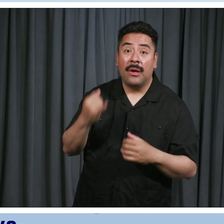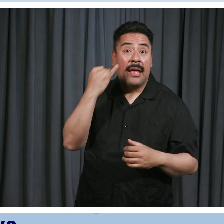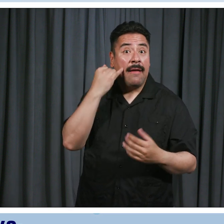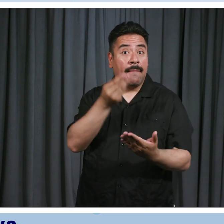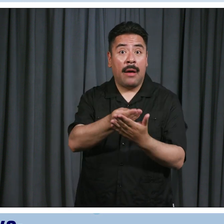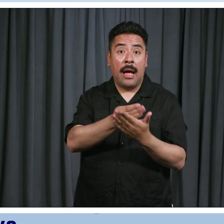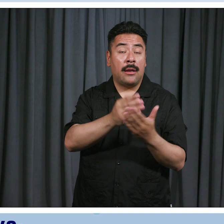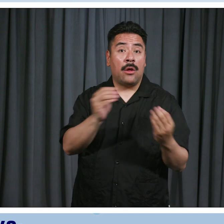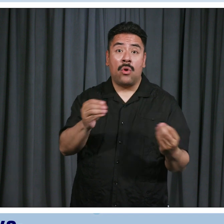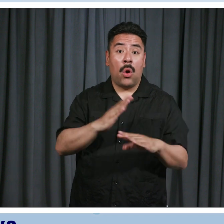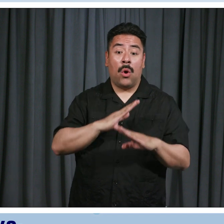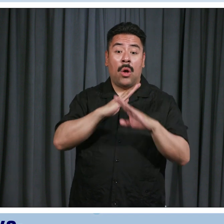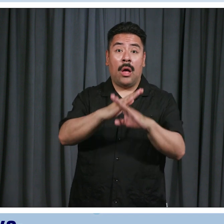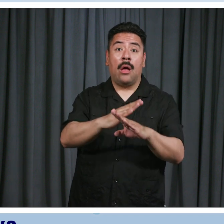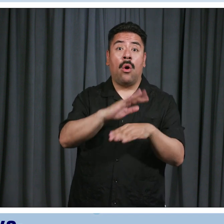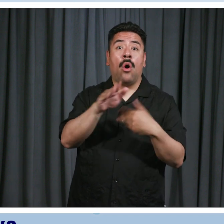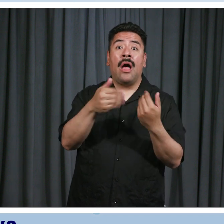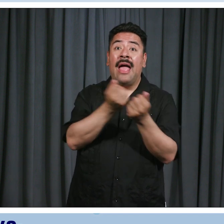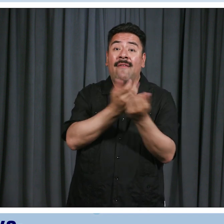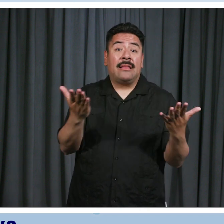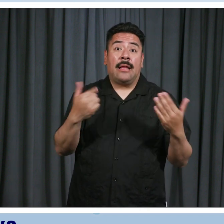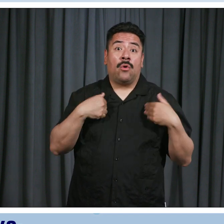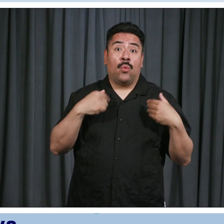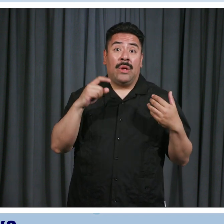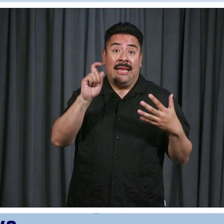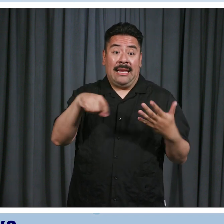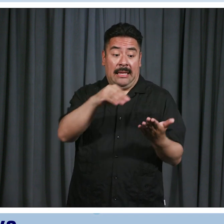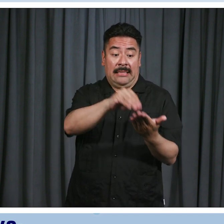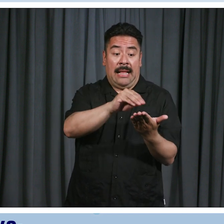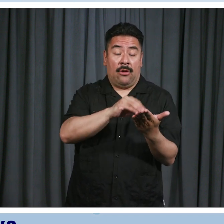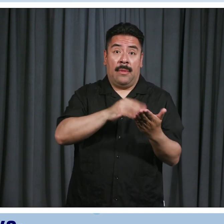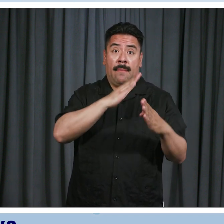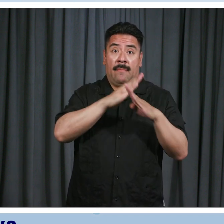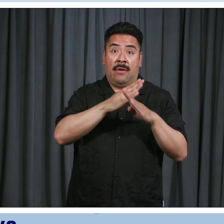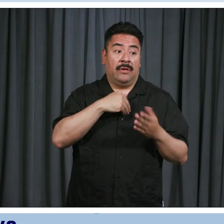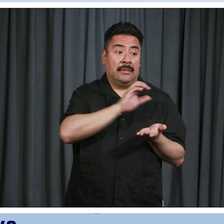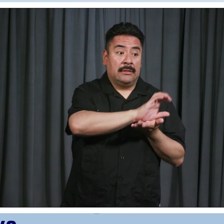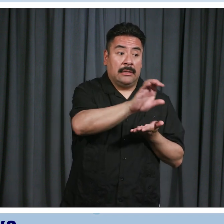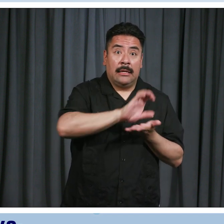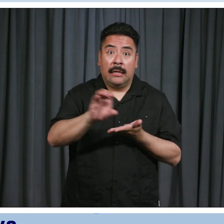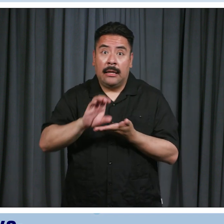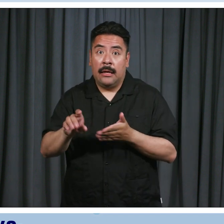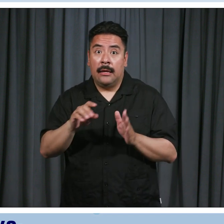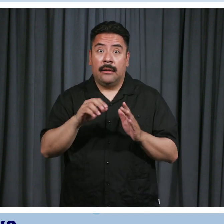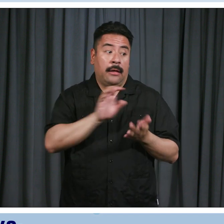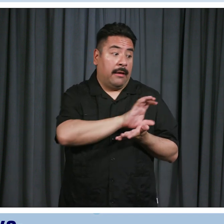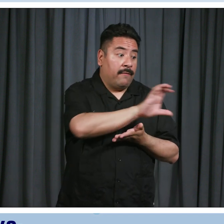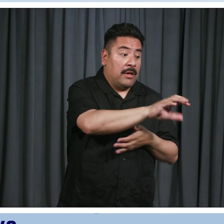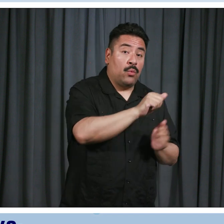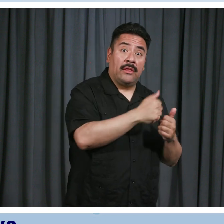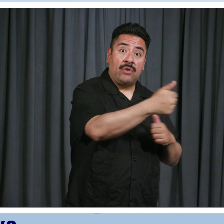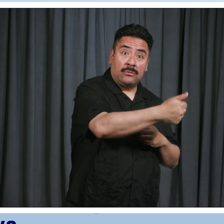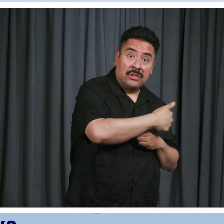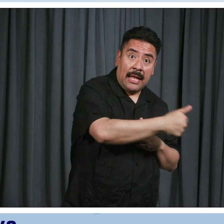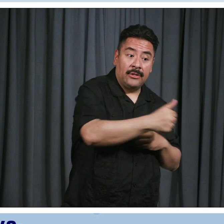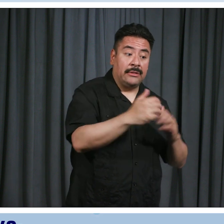no object, I would resource all of the things that we know are documented barriers. Transportation,